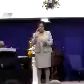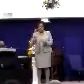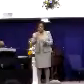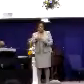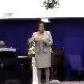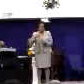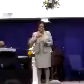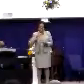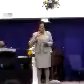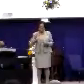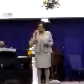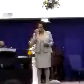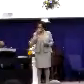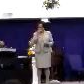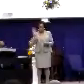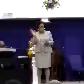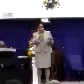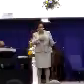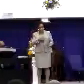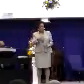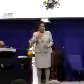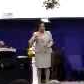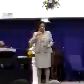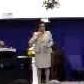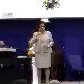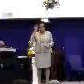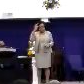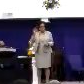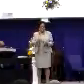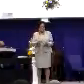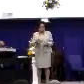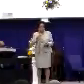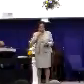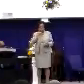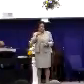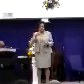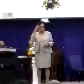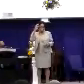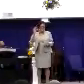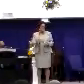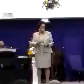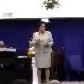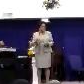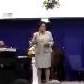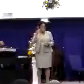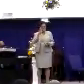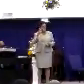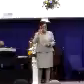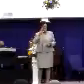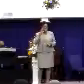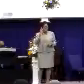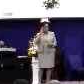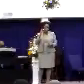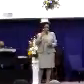can't even stand the smell of stuff no more. Amen. Well, you gotta make a decision. You have to make that decision. Listen,